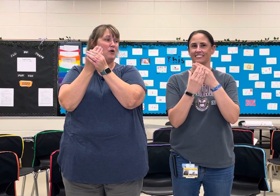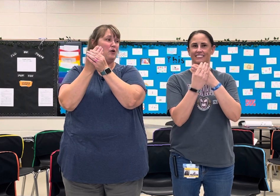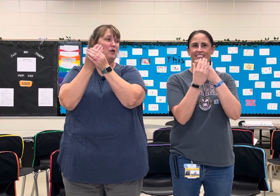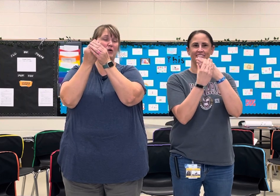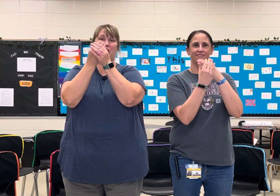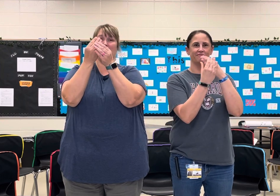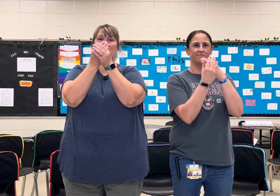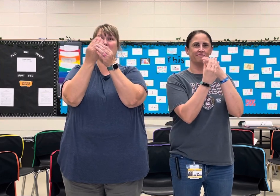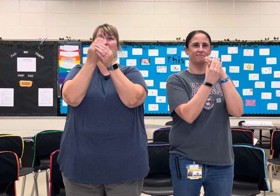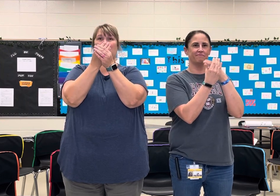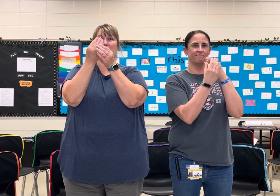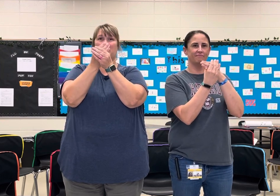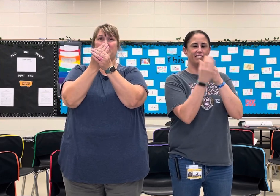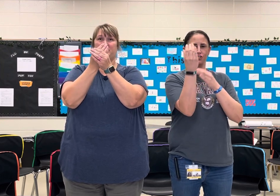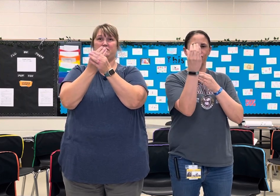Taco. Here's your shell.